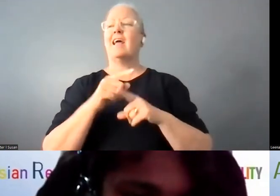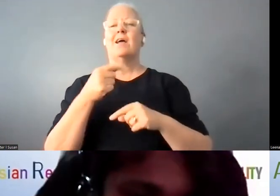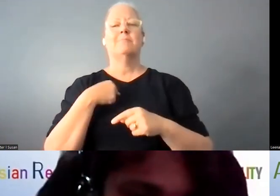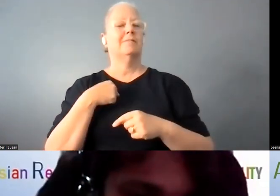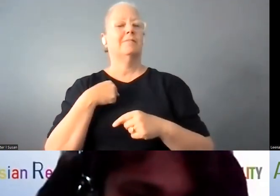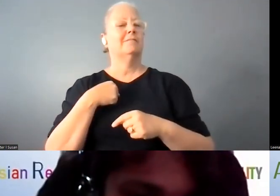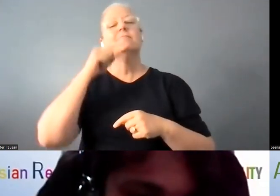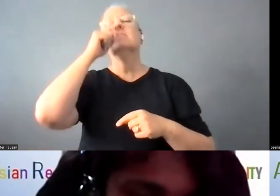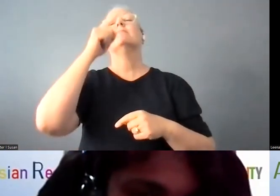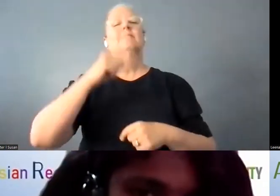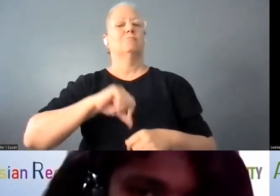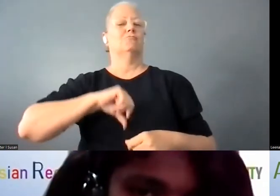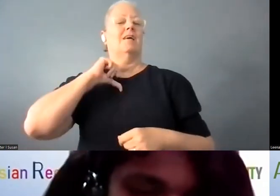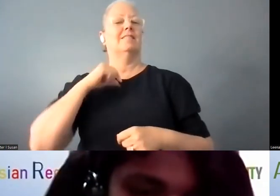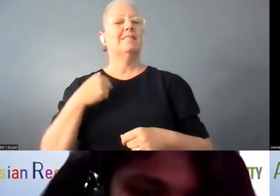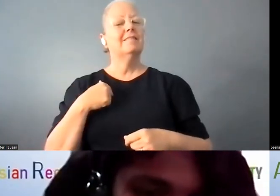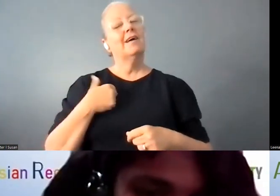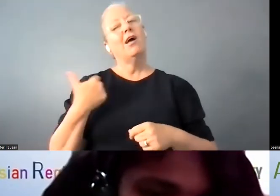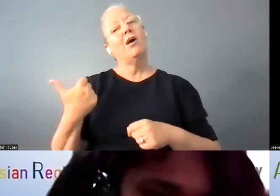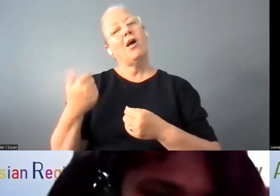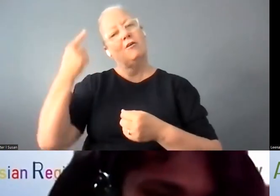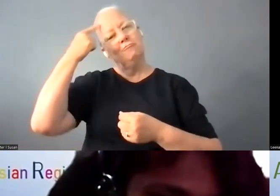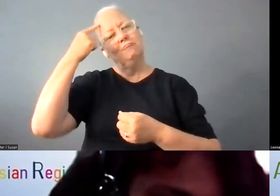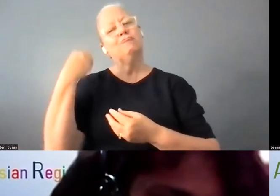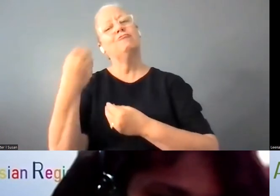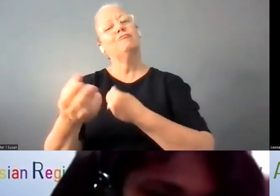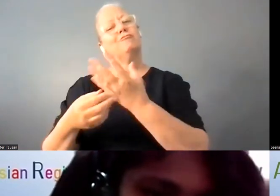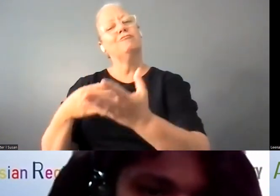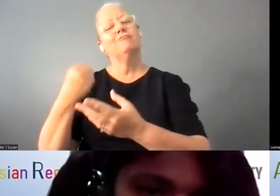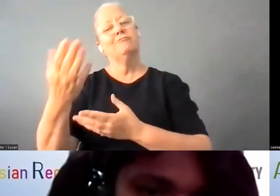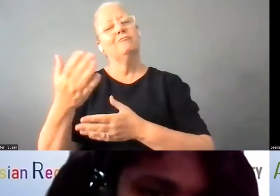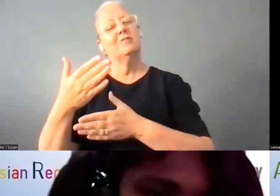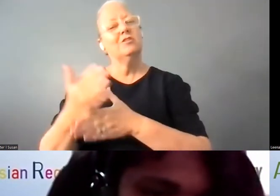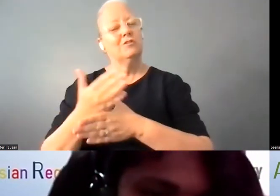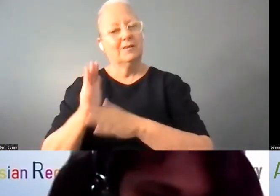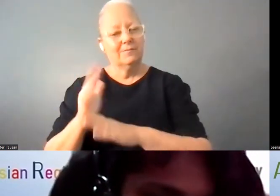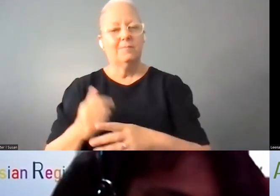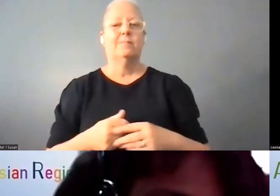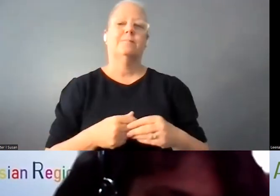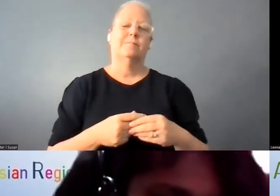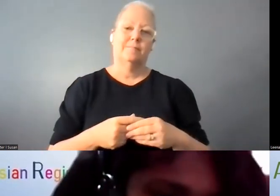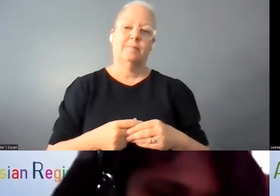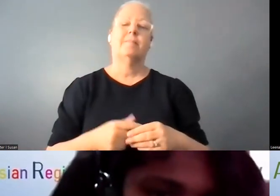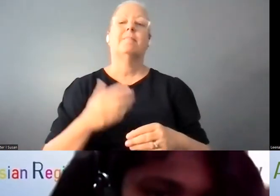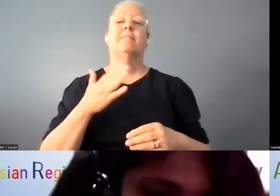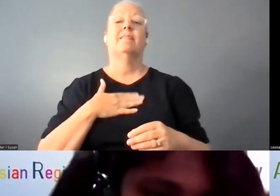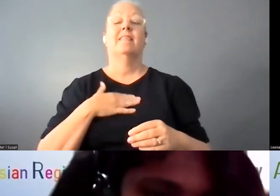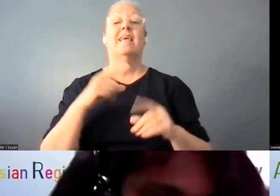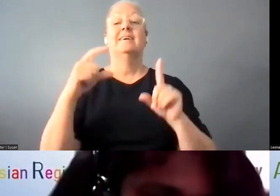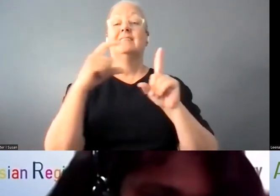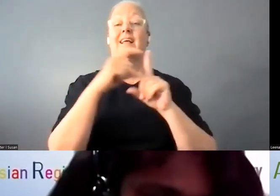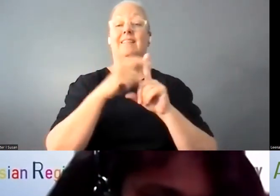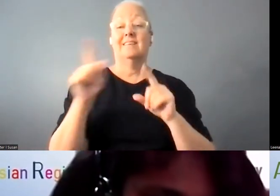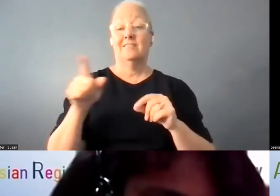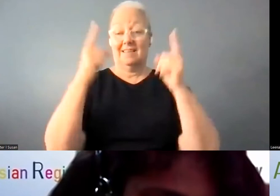there up and sharing her thoughts. Udayan Care is an NGO based out of Delhi in India, and we've